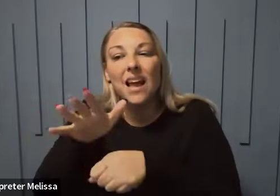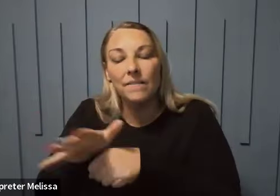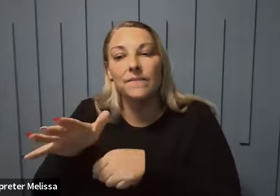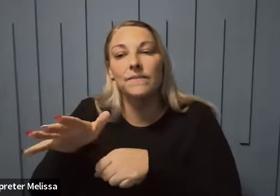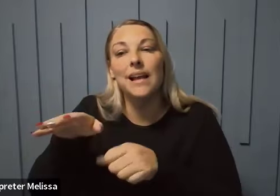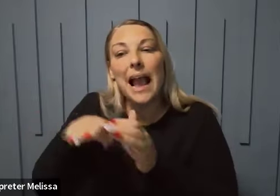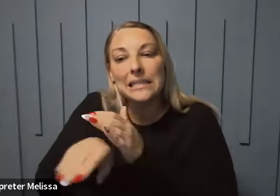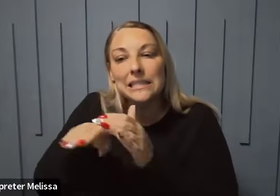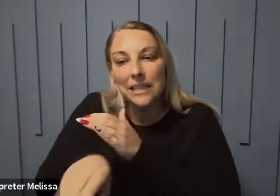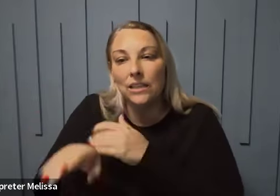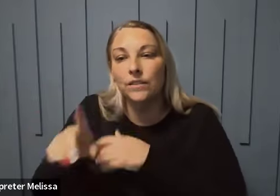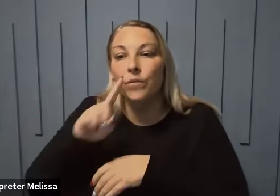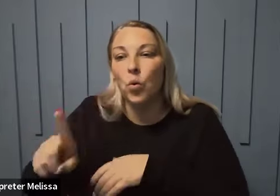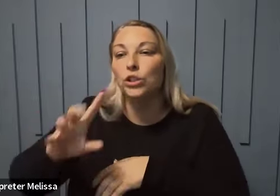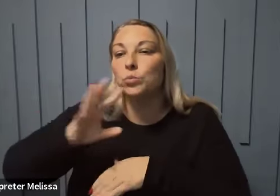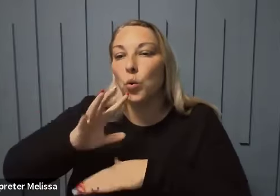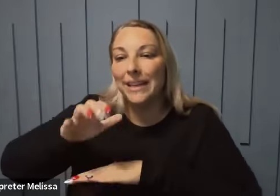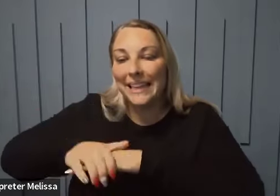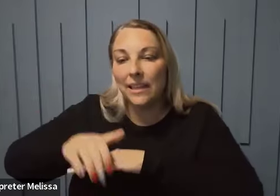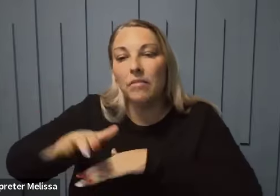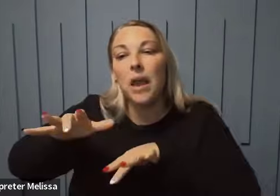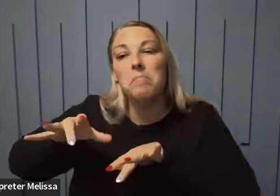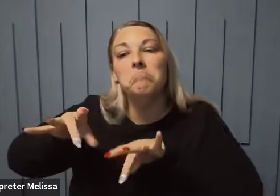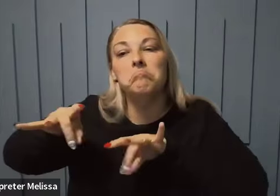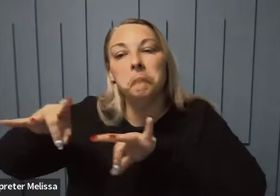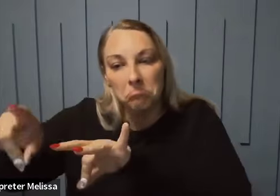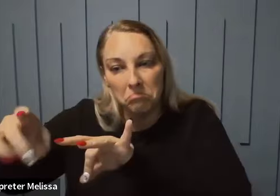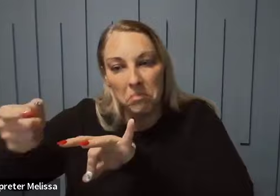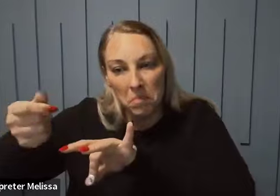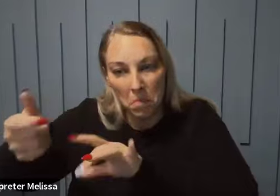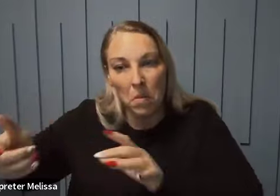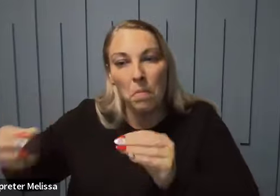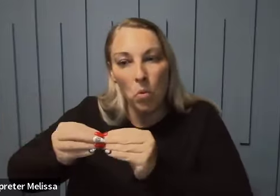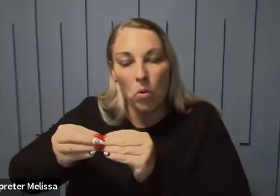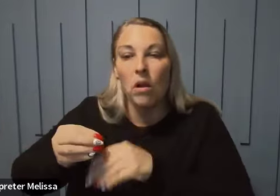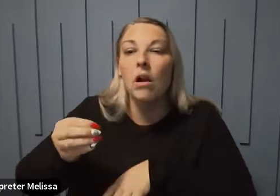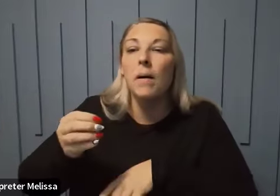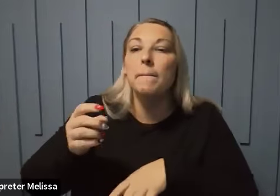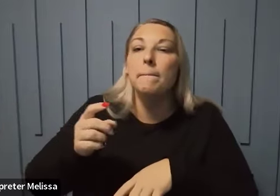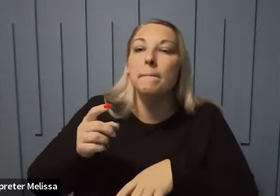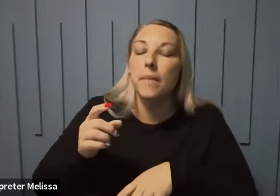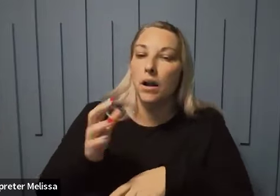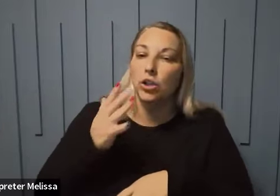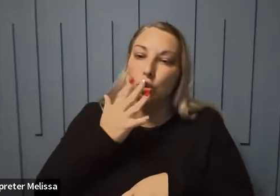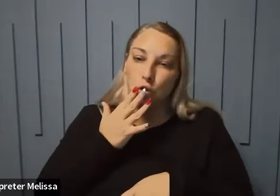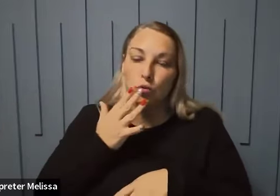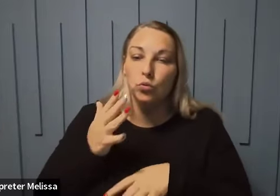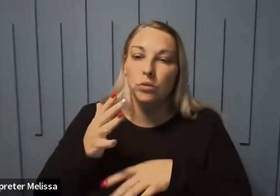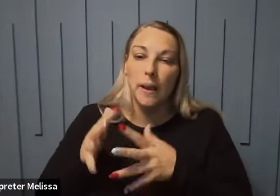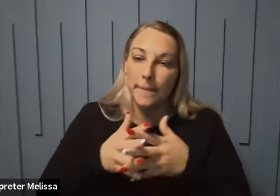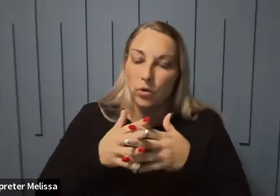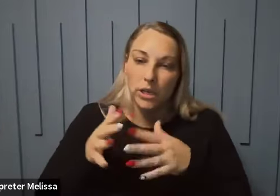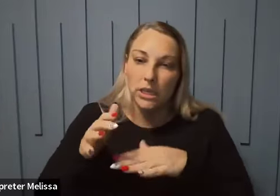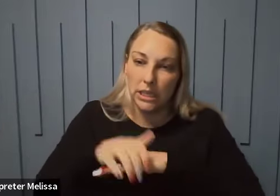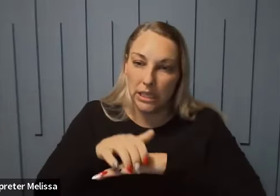spoken English that they're able to acquire it more readily than their profoundly deaf peers. So cued speech to me, or Cute American English, we call it both things,